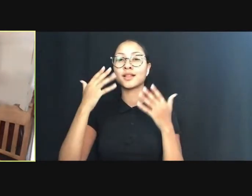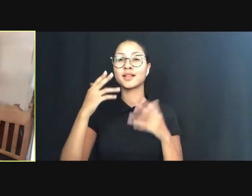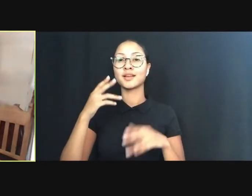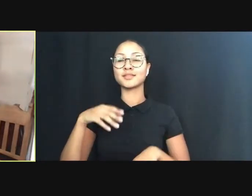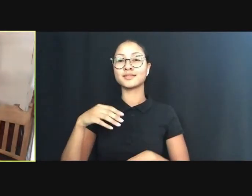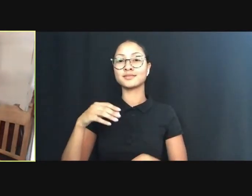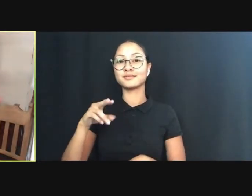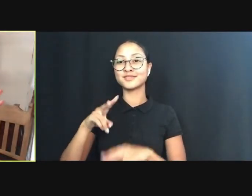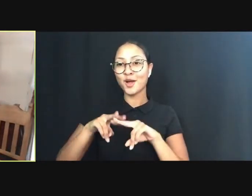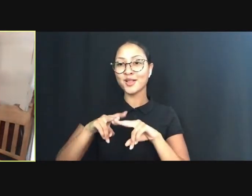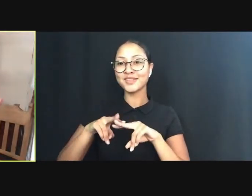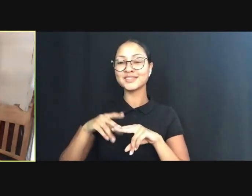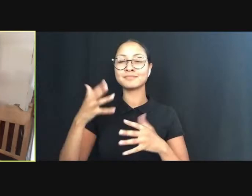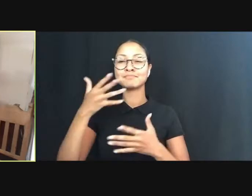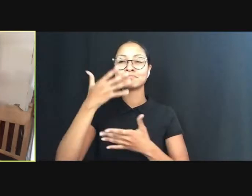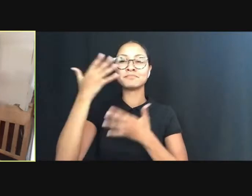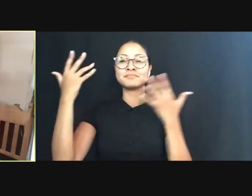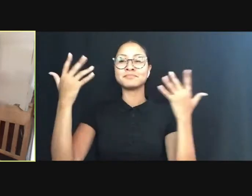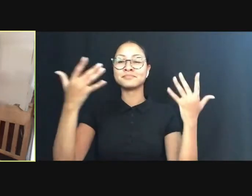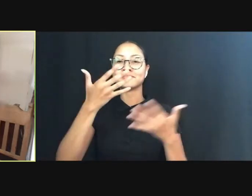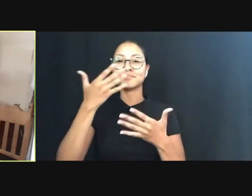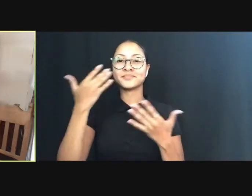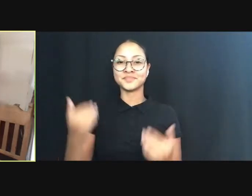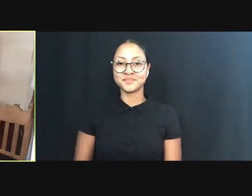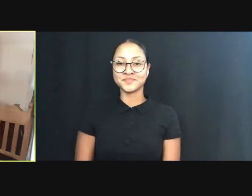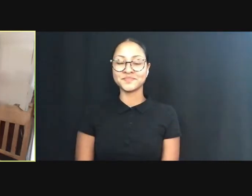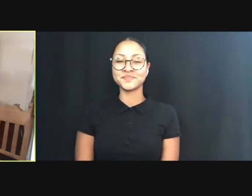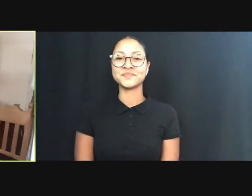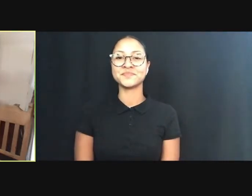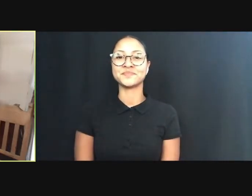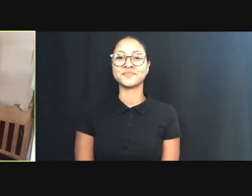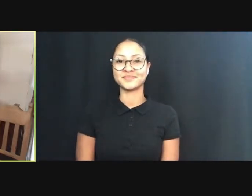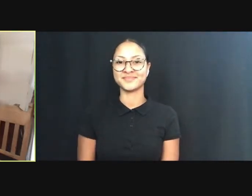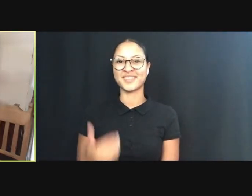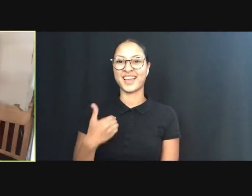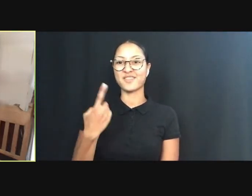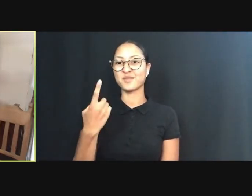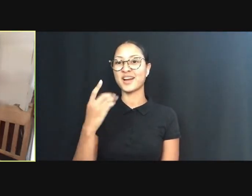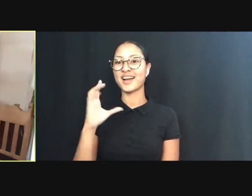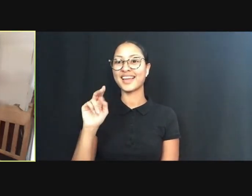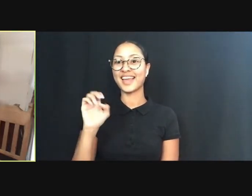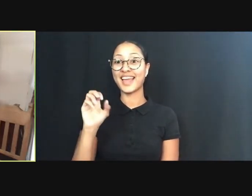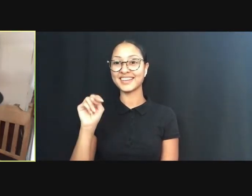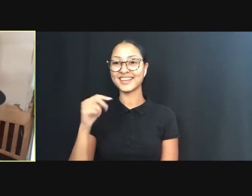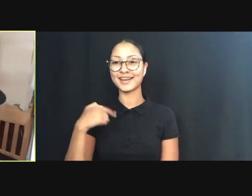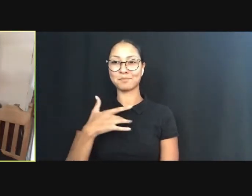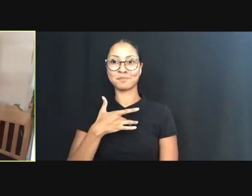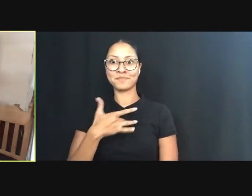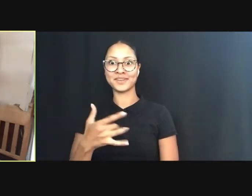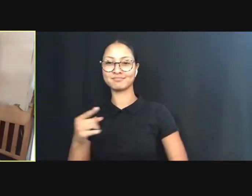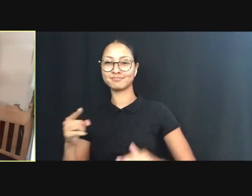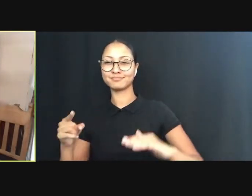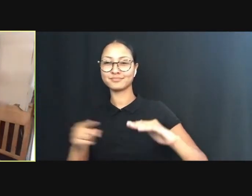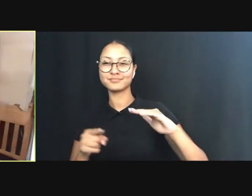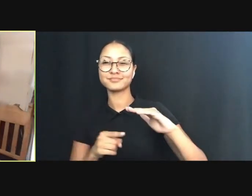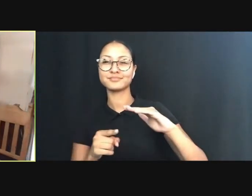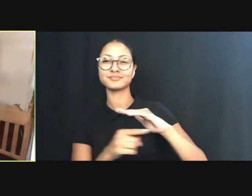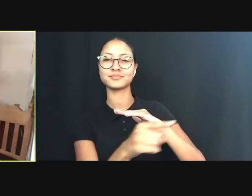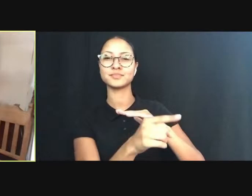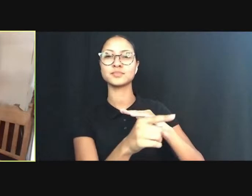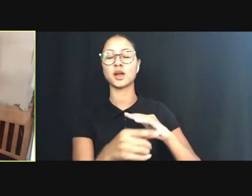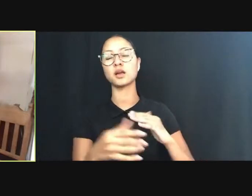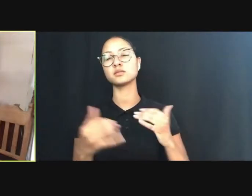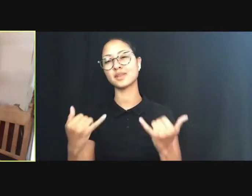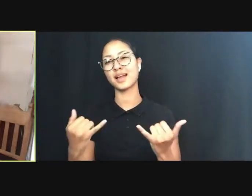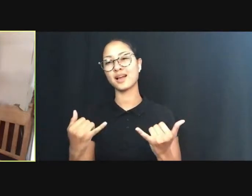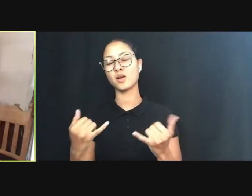There's a canyon that I can hike in. It's harder for me now. I just had a medical procedure, so it's hard for me